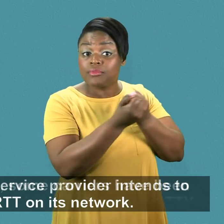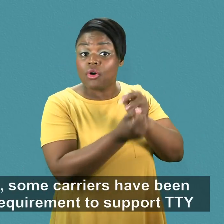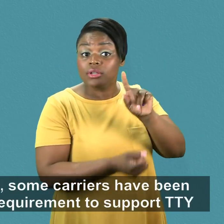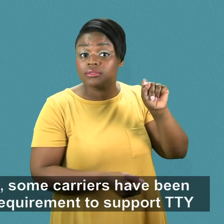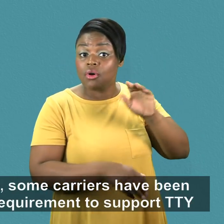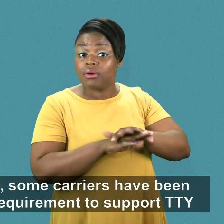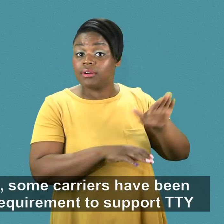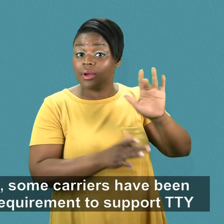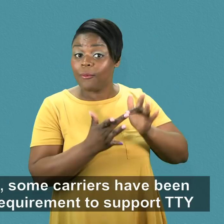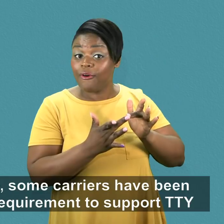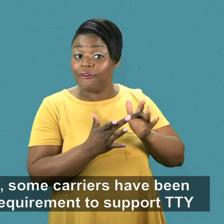In the meantime,